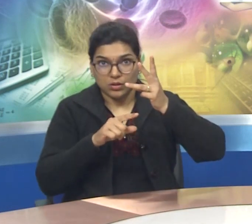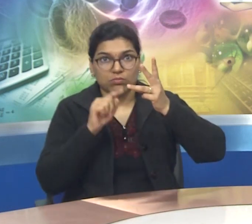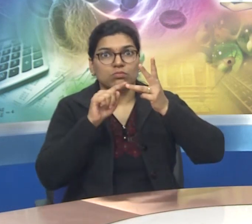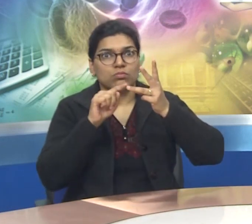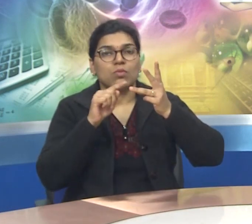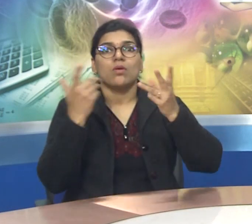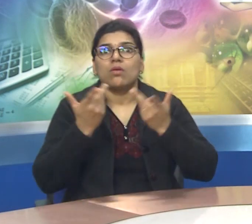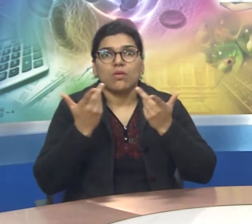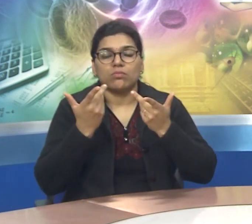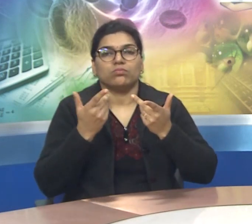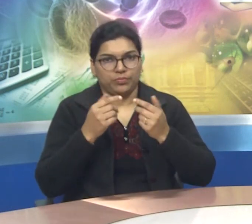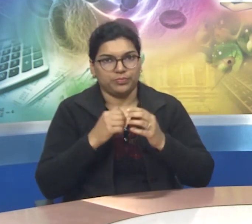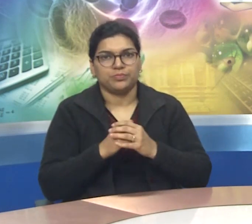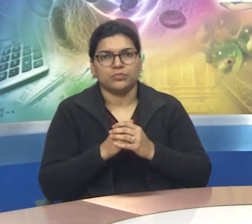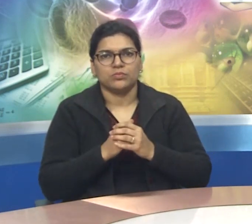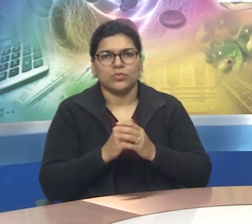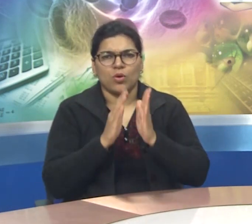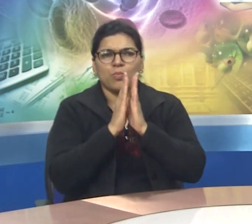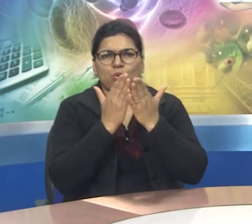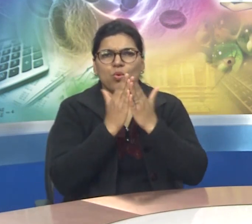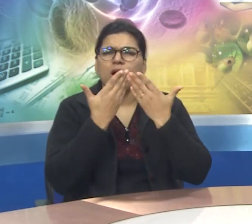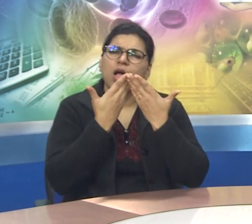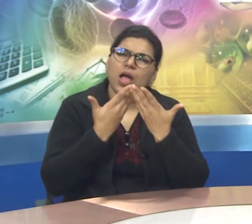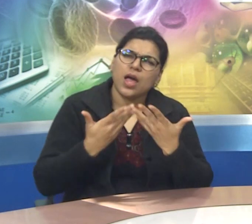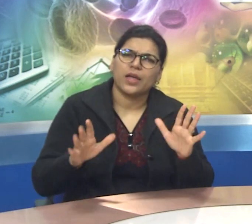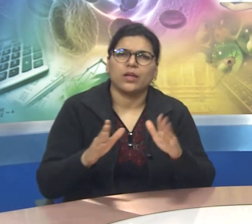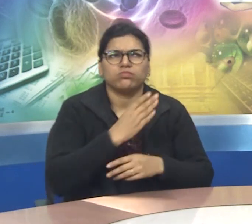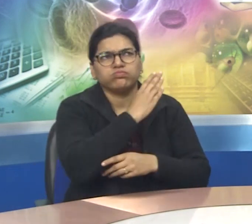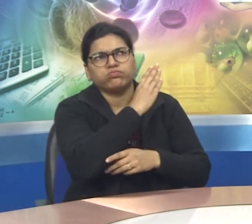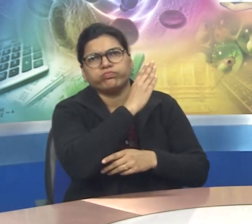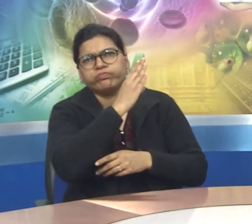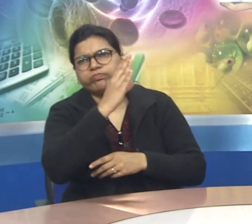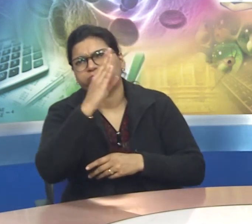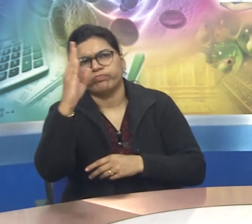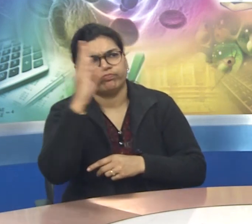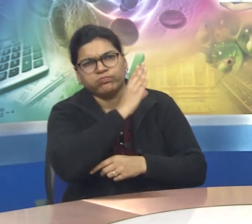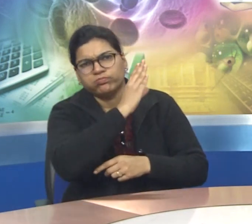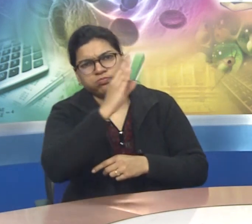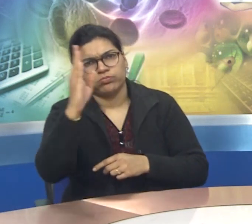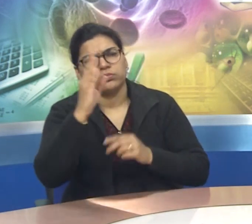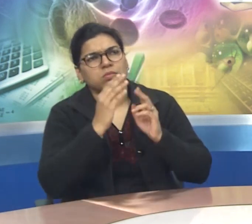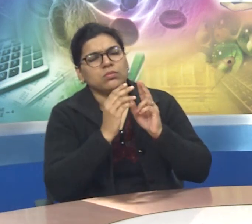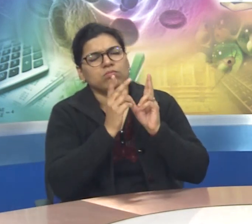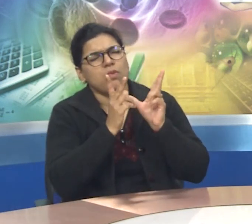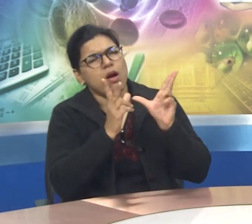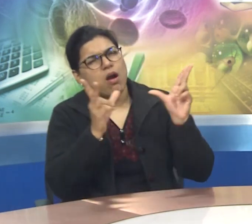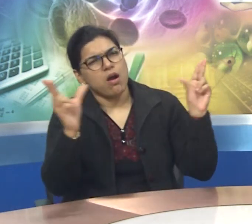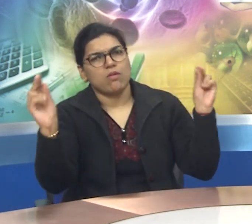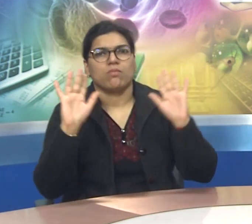Third law of library science states that every book, its